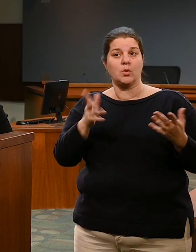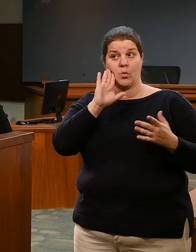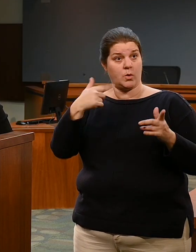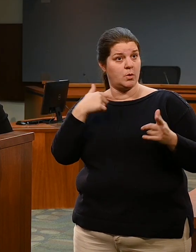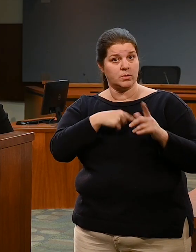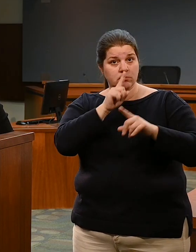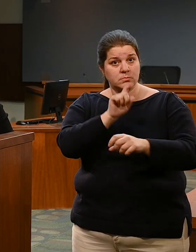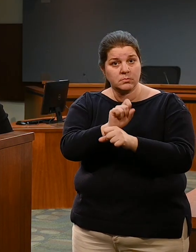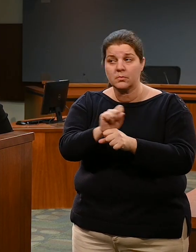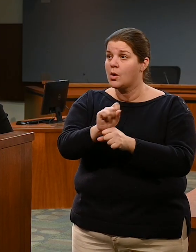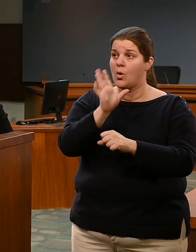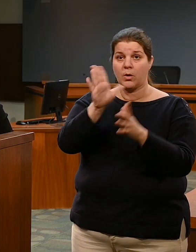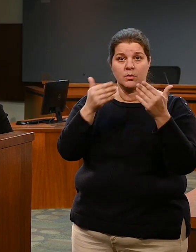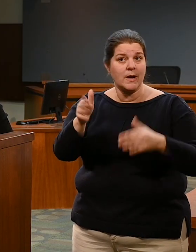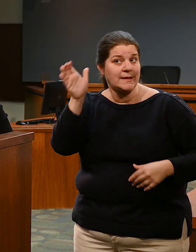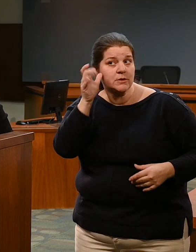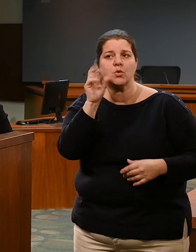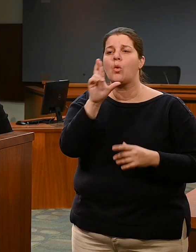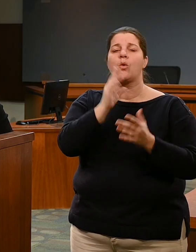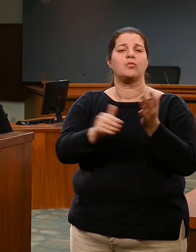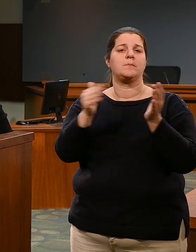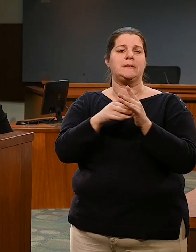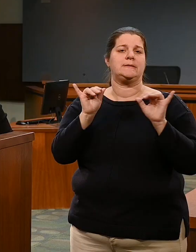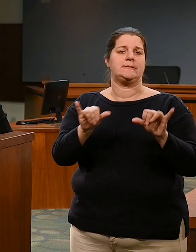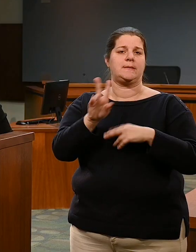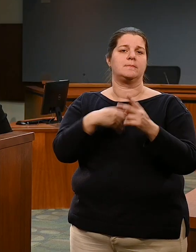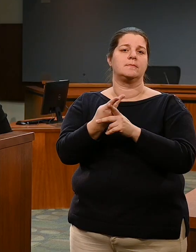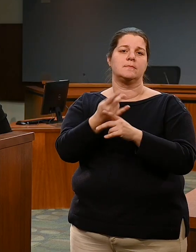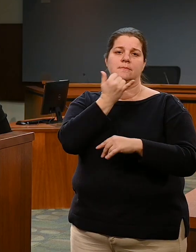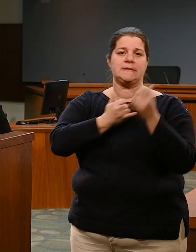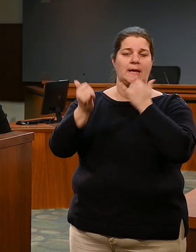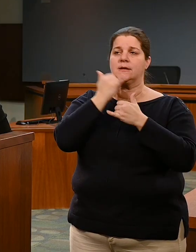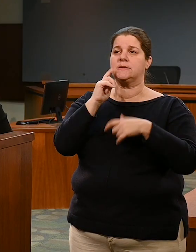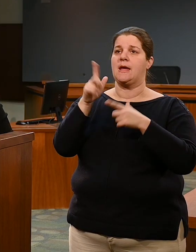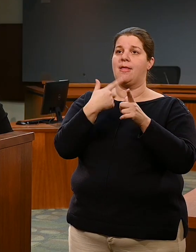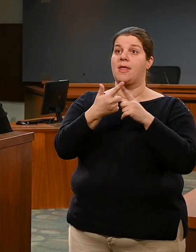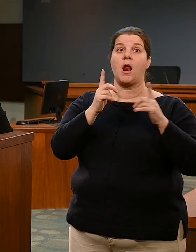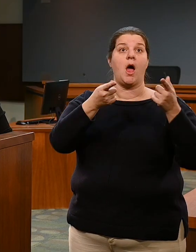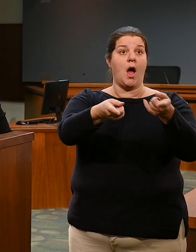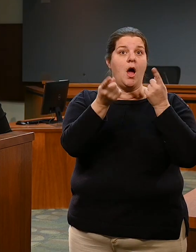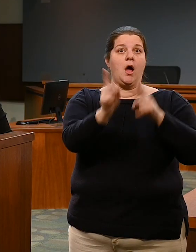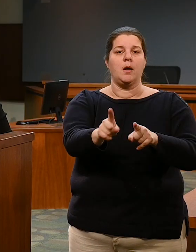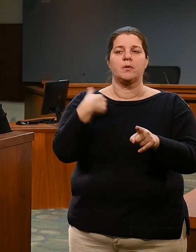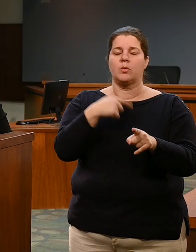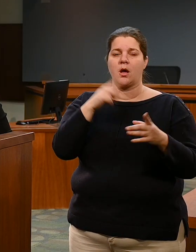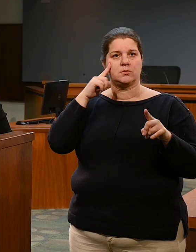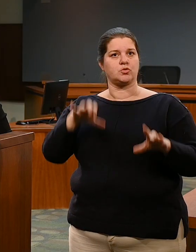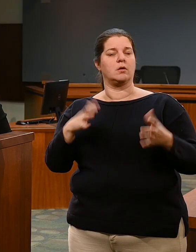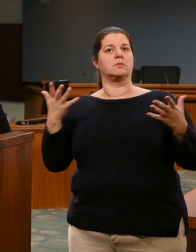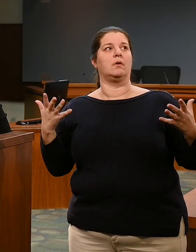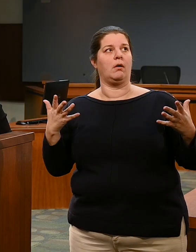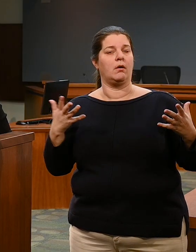truly listen or continue repeating the same mistakes only to be shocked and dismayed when harm follows. Our commitment as